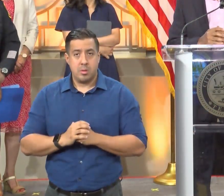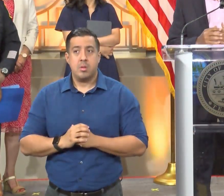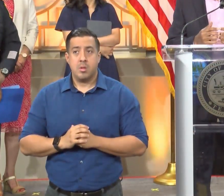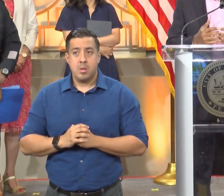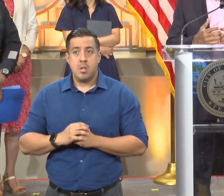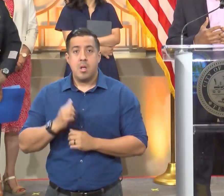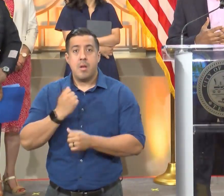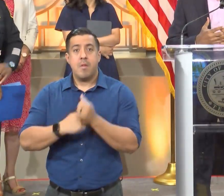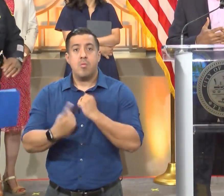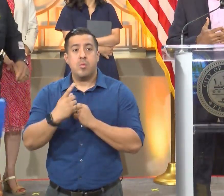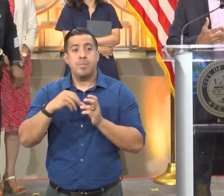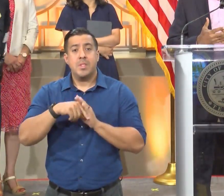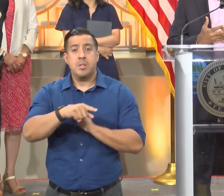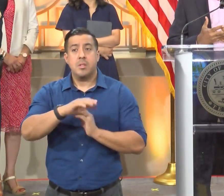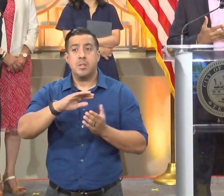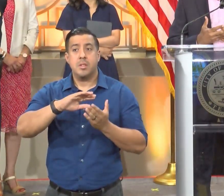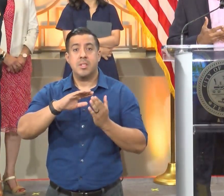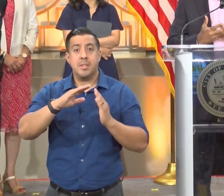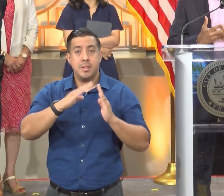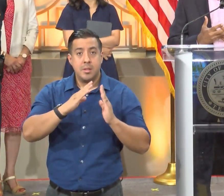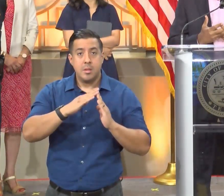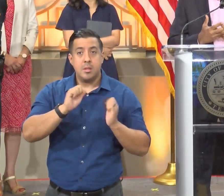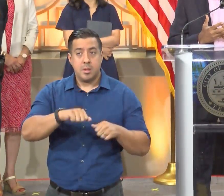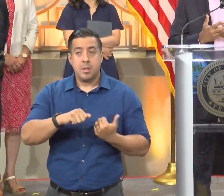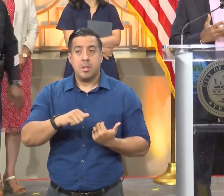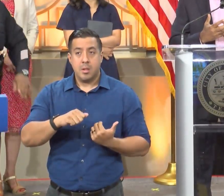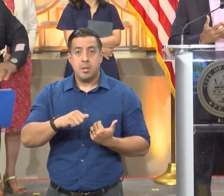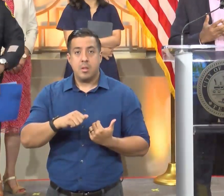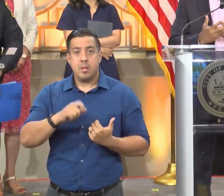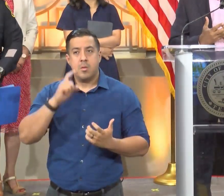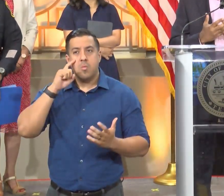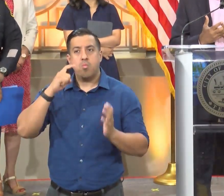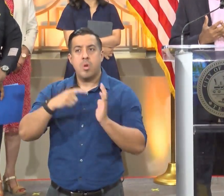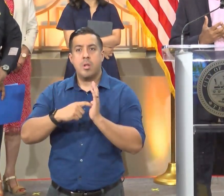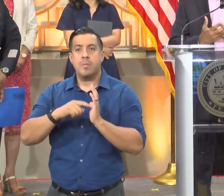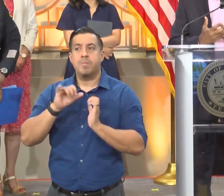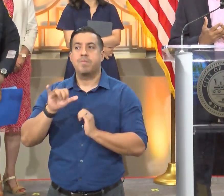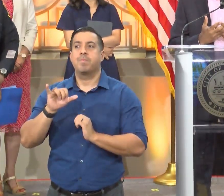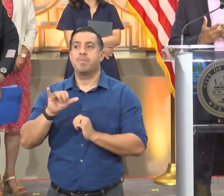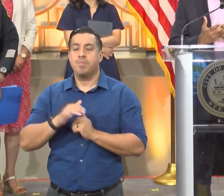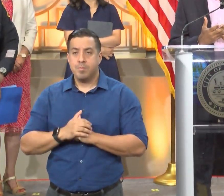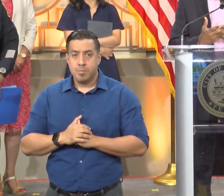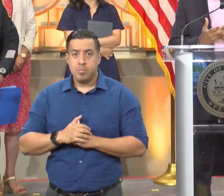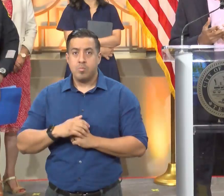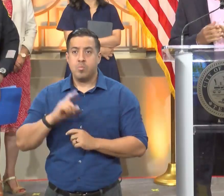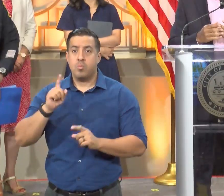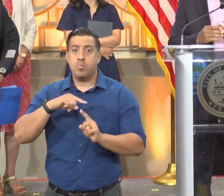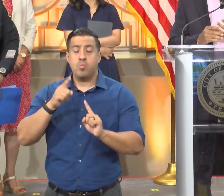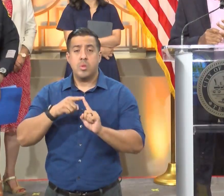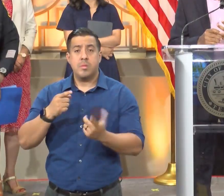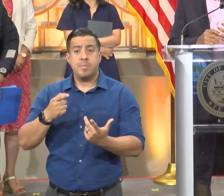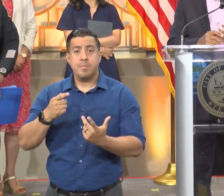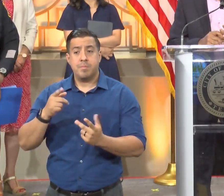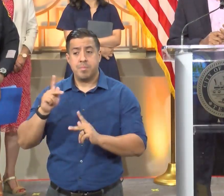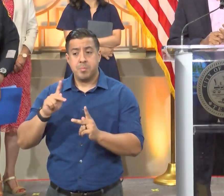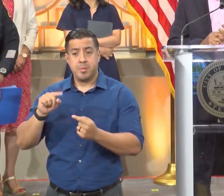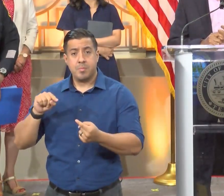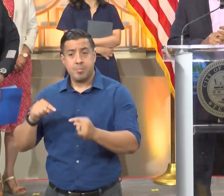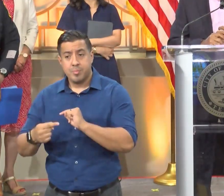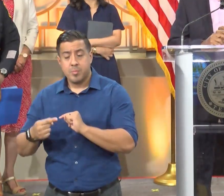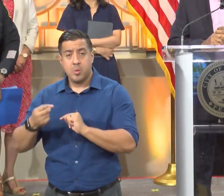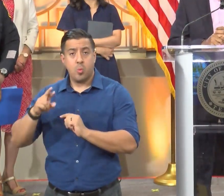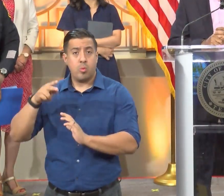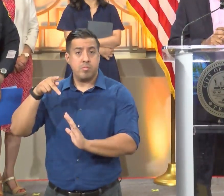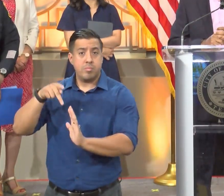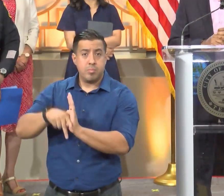for people in our city to be able to recognize that when people are injured or